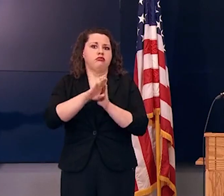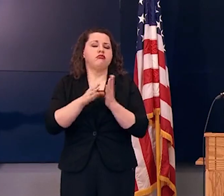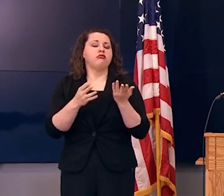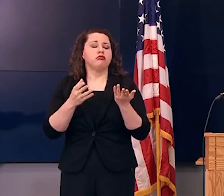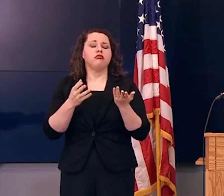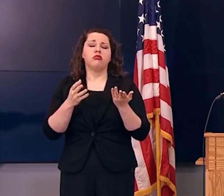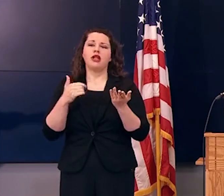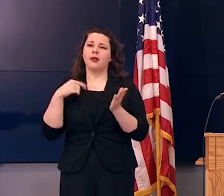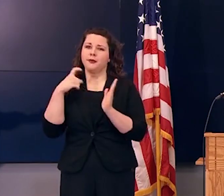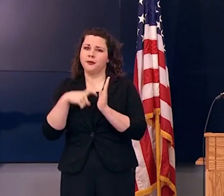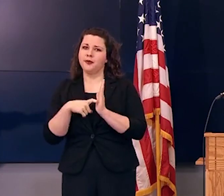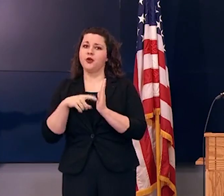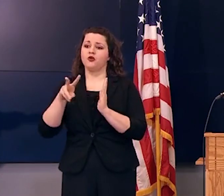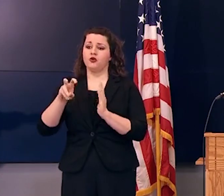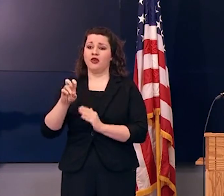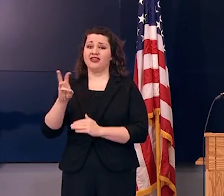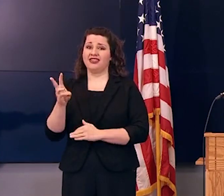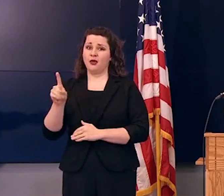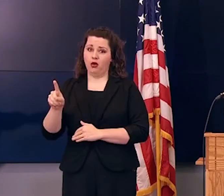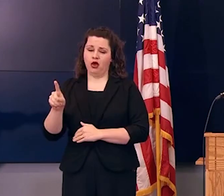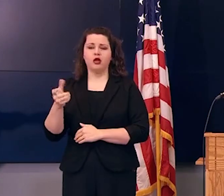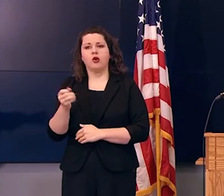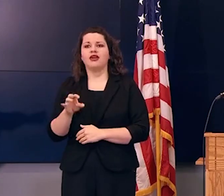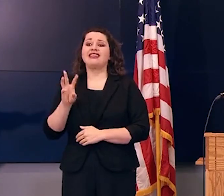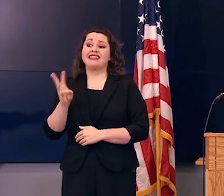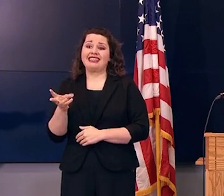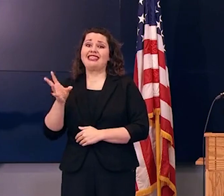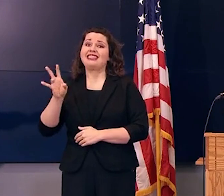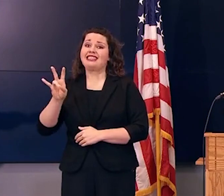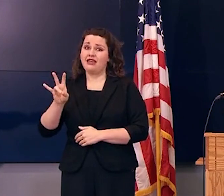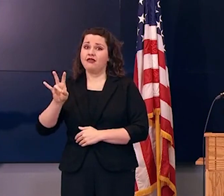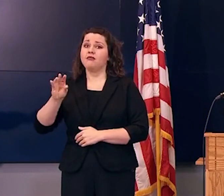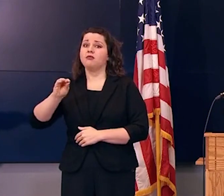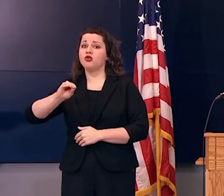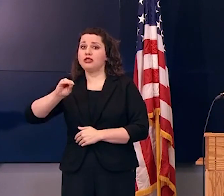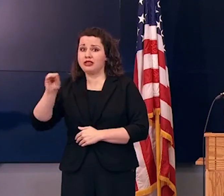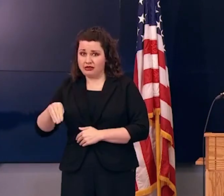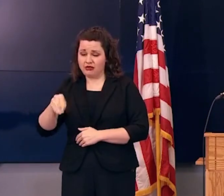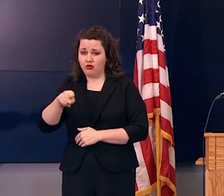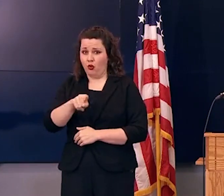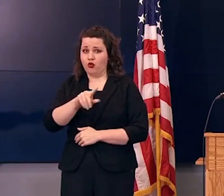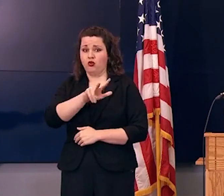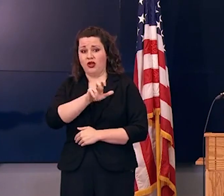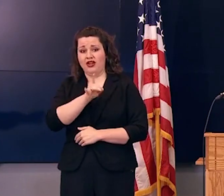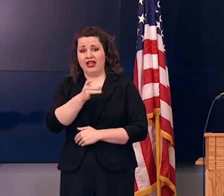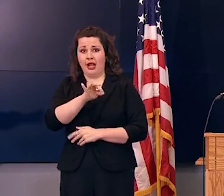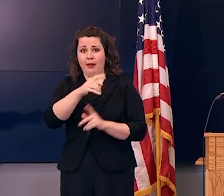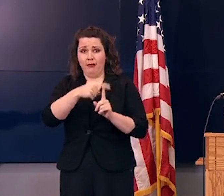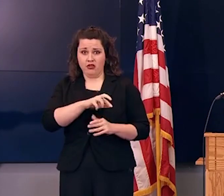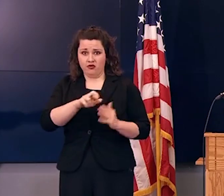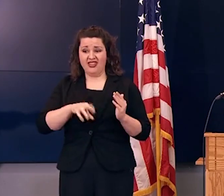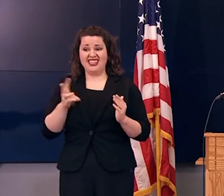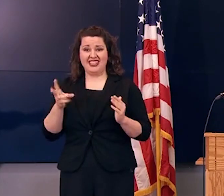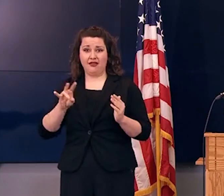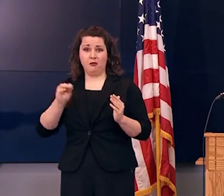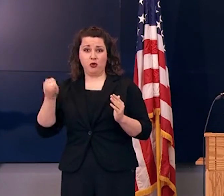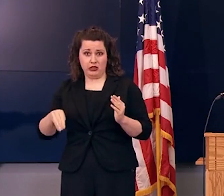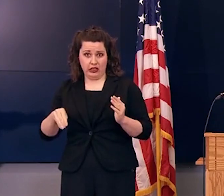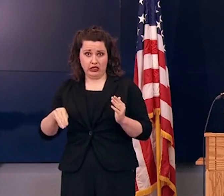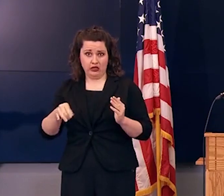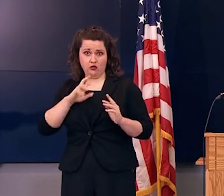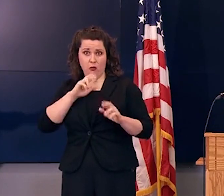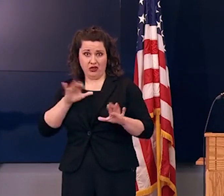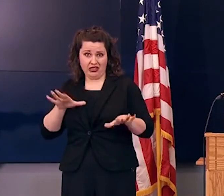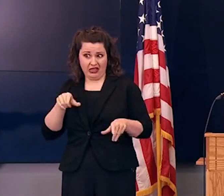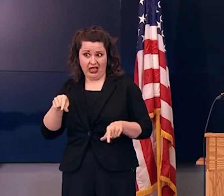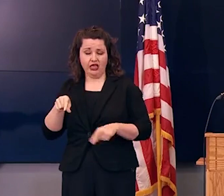that 261, or 67% of the 389 positive cases that were reported on